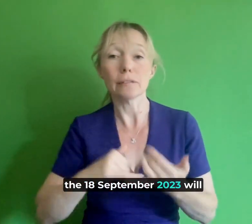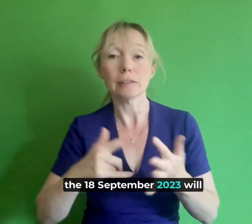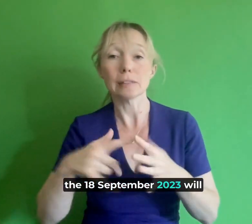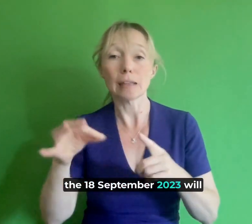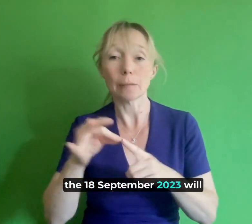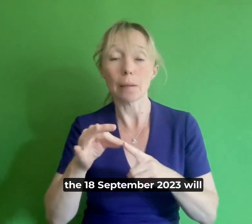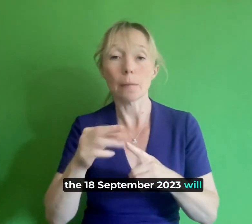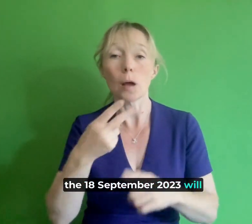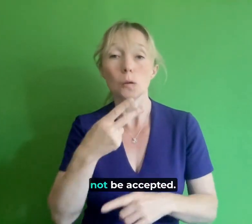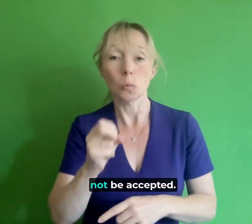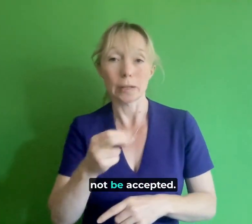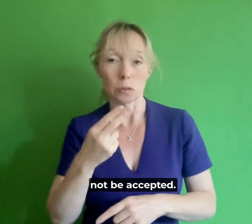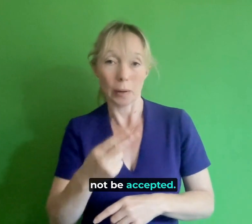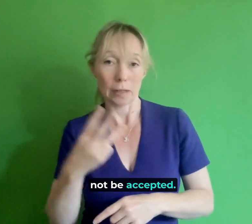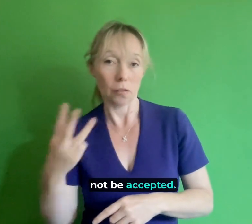2023 will not be accepted.